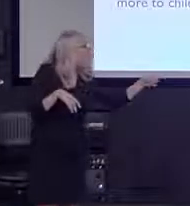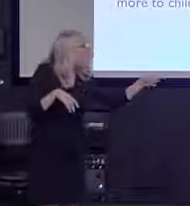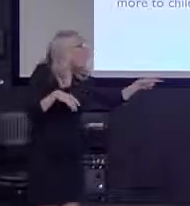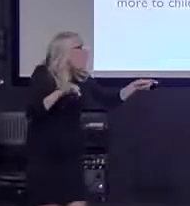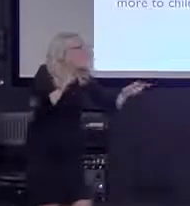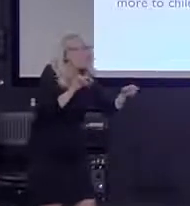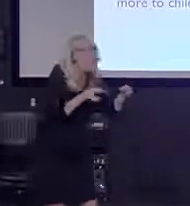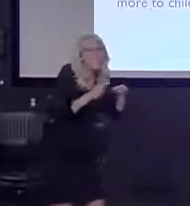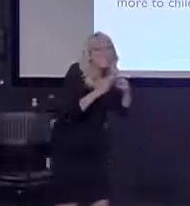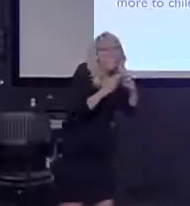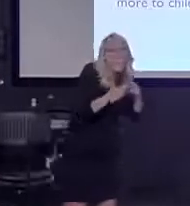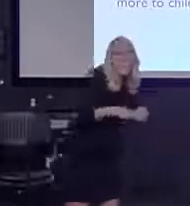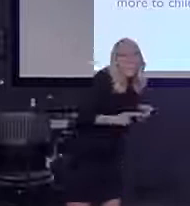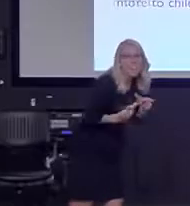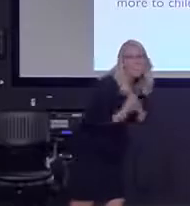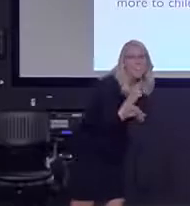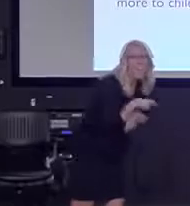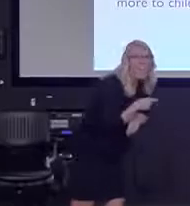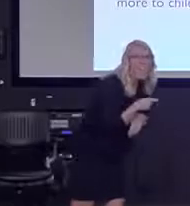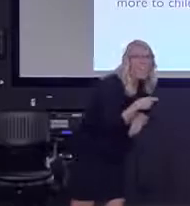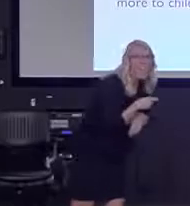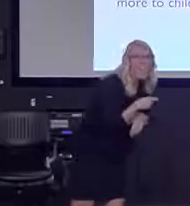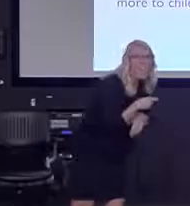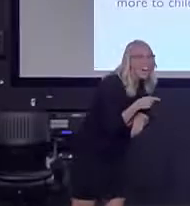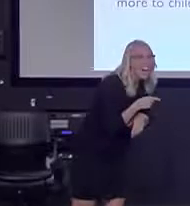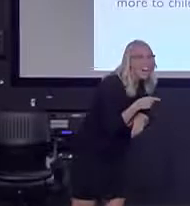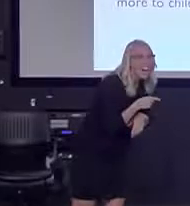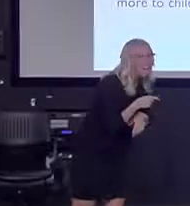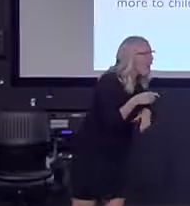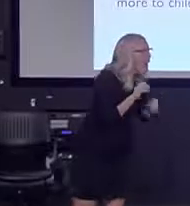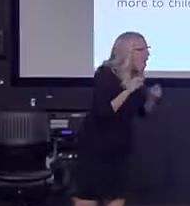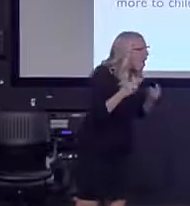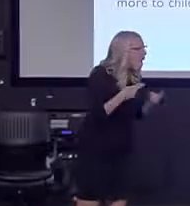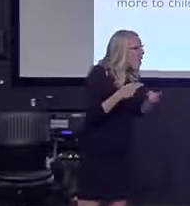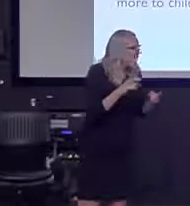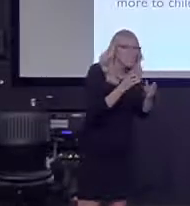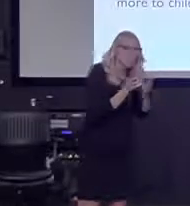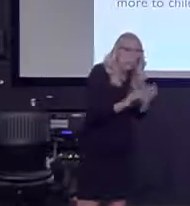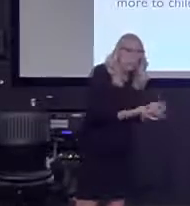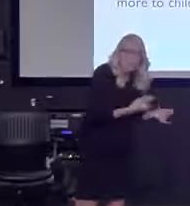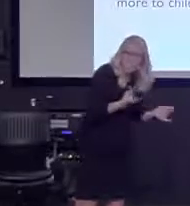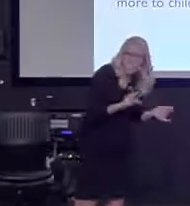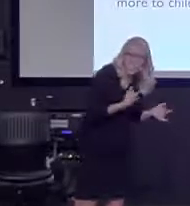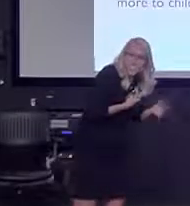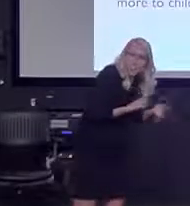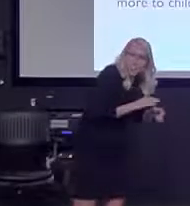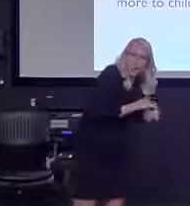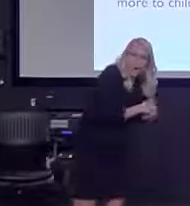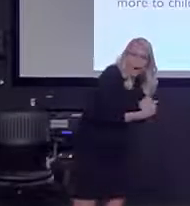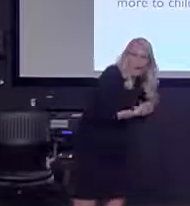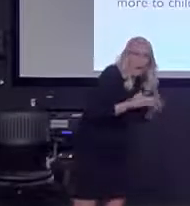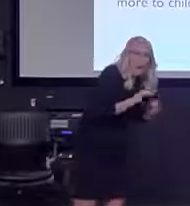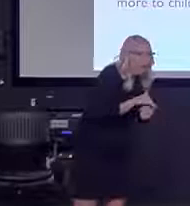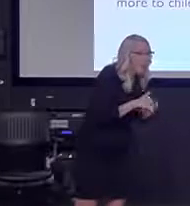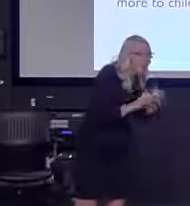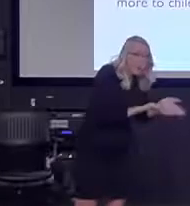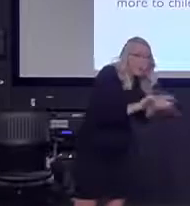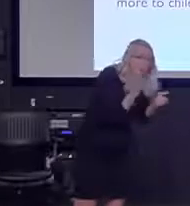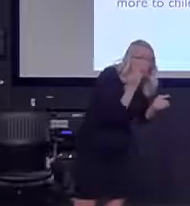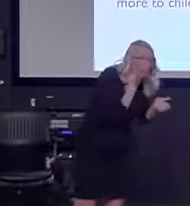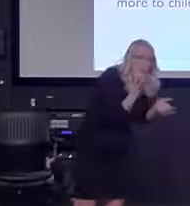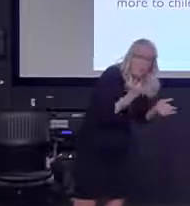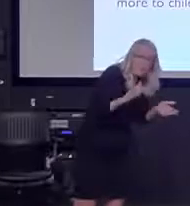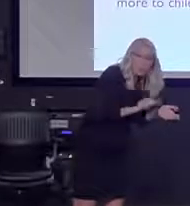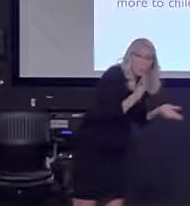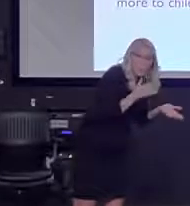What's It's an eggplant. Look. Feel how smooth. Feel how smooth it is. You want to take it home? We'll